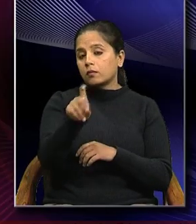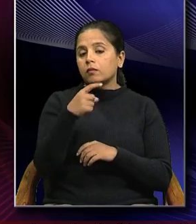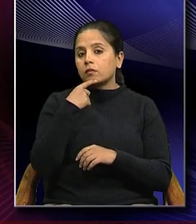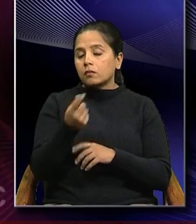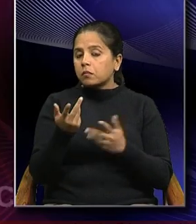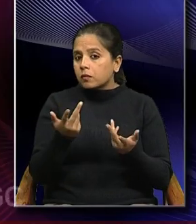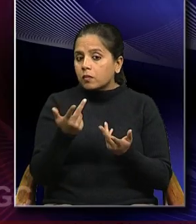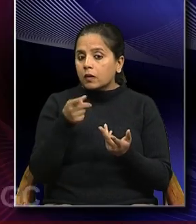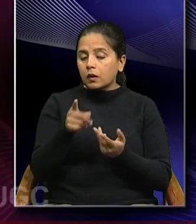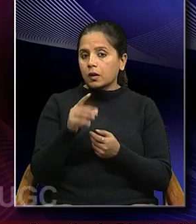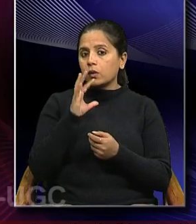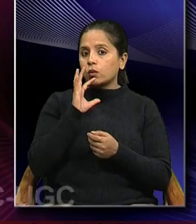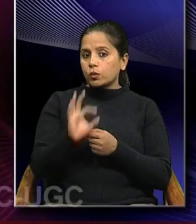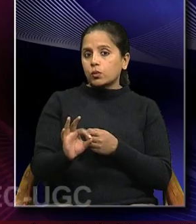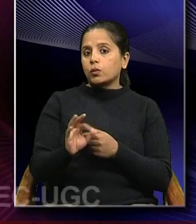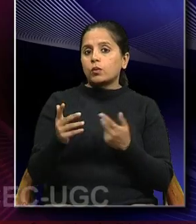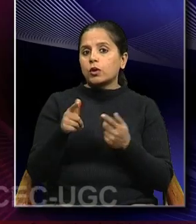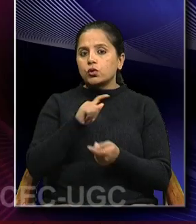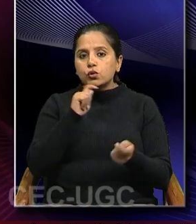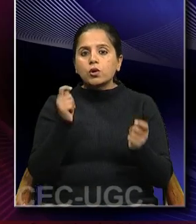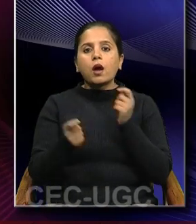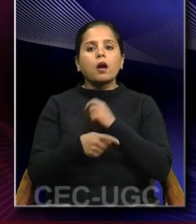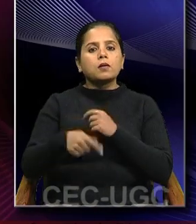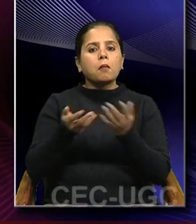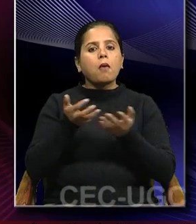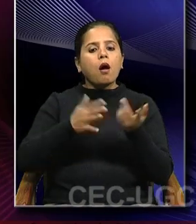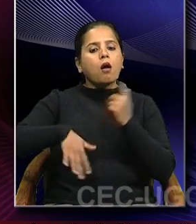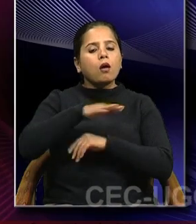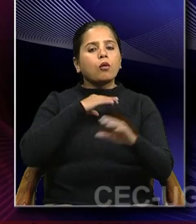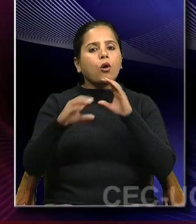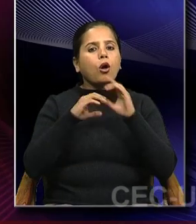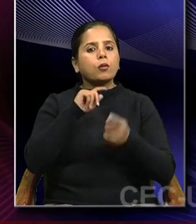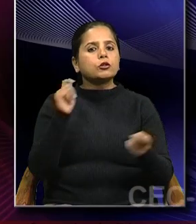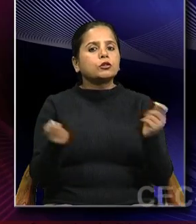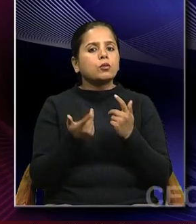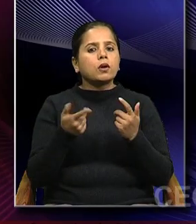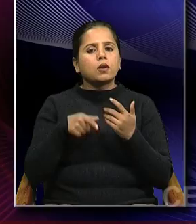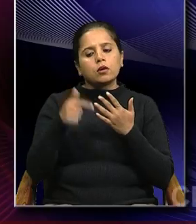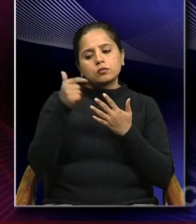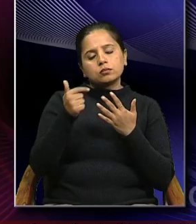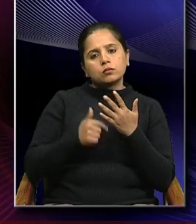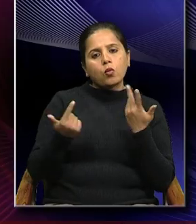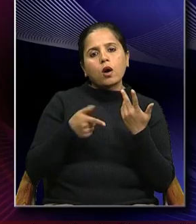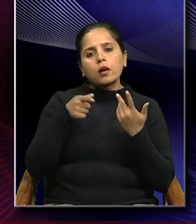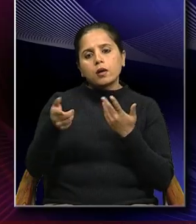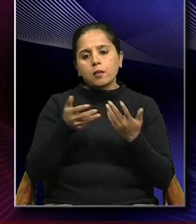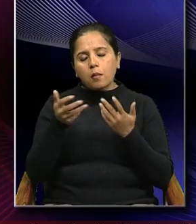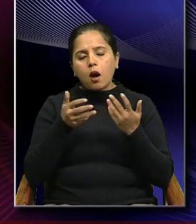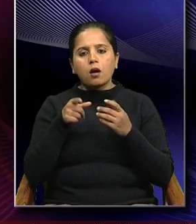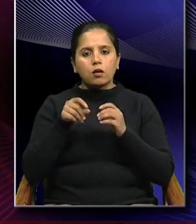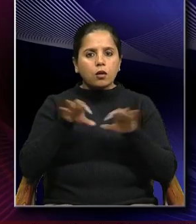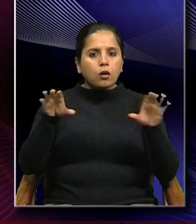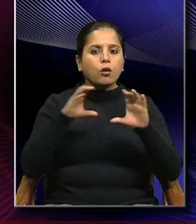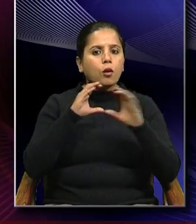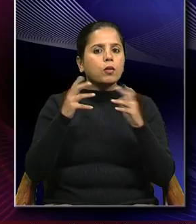what exactly is changing into this marketing communication? What are the factors that influence marketing communication?